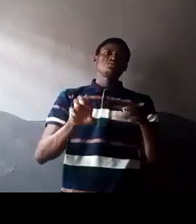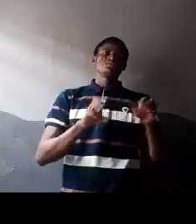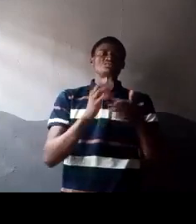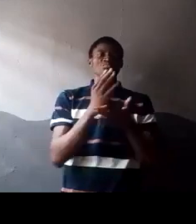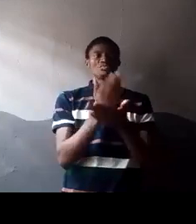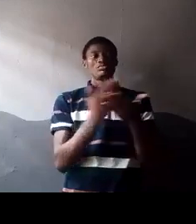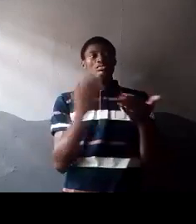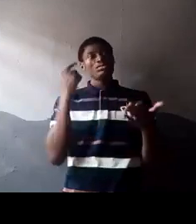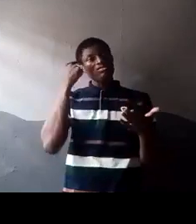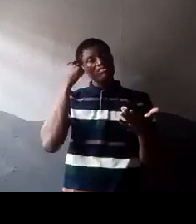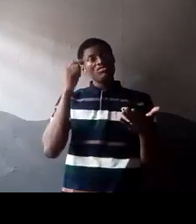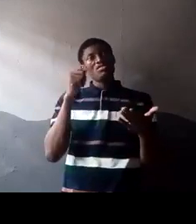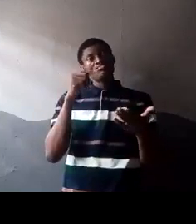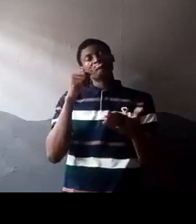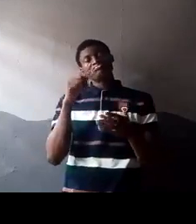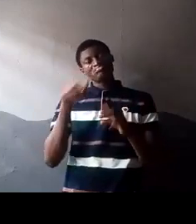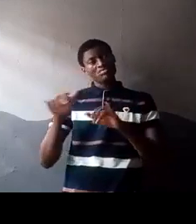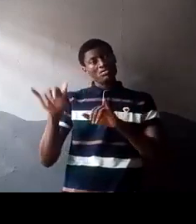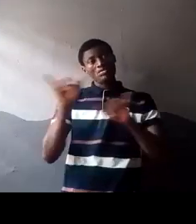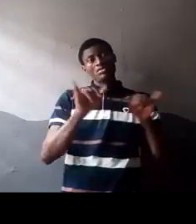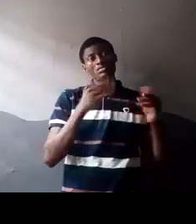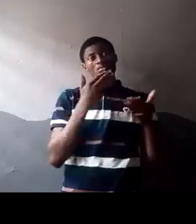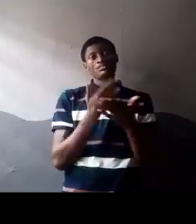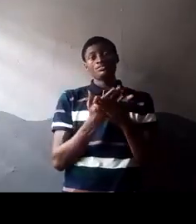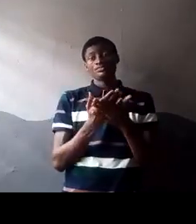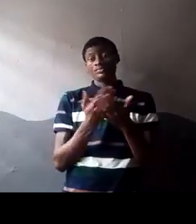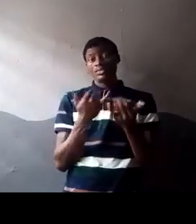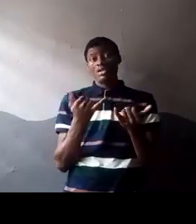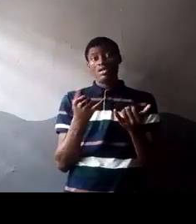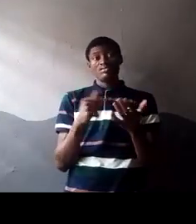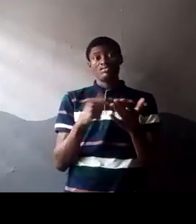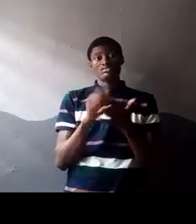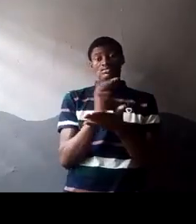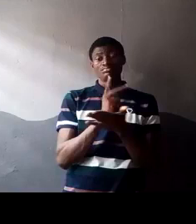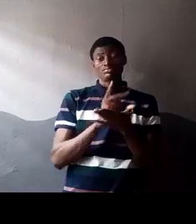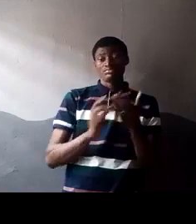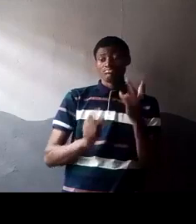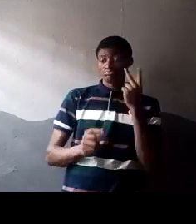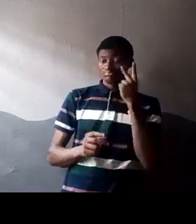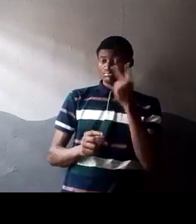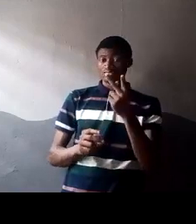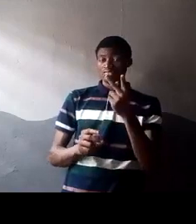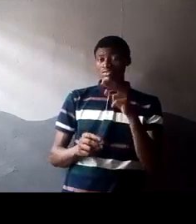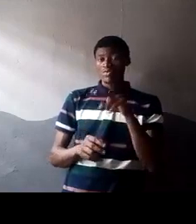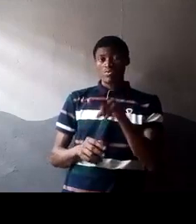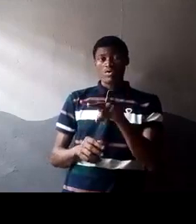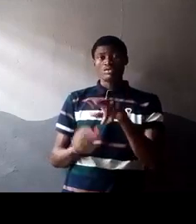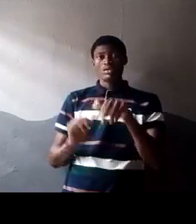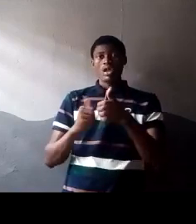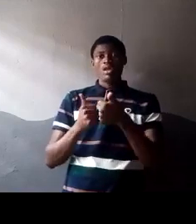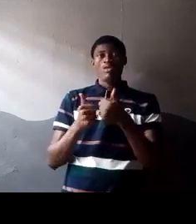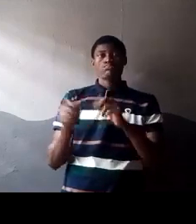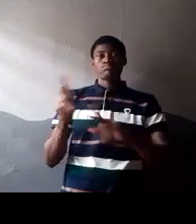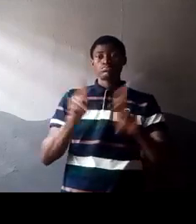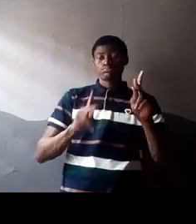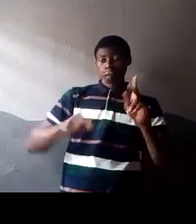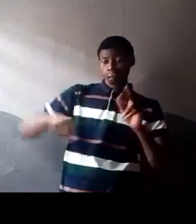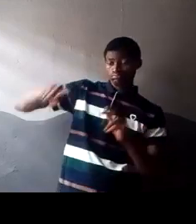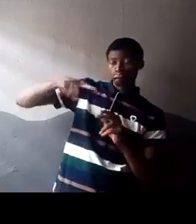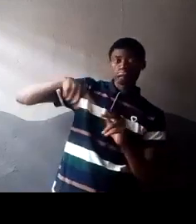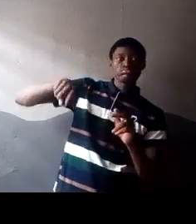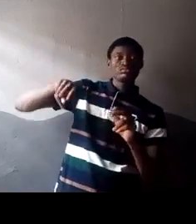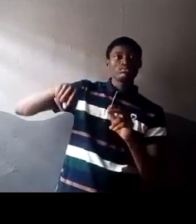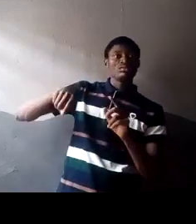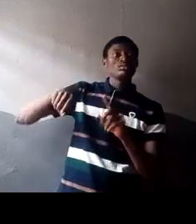where you look at others, benefit to others around you, and how you inspire